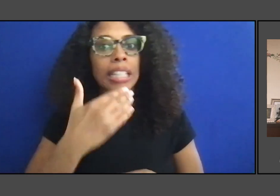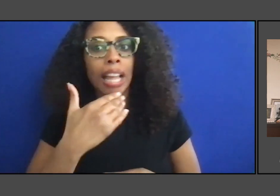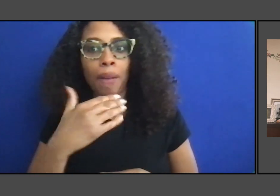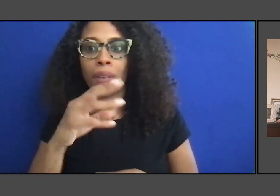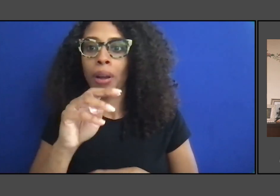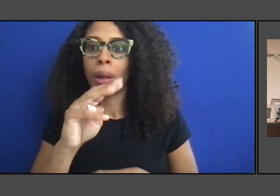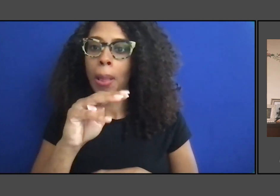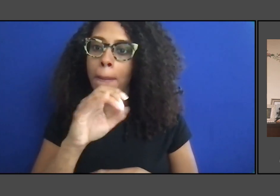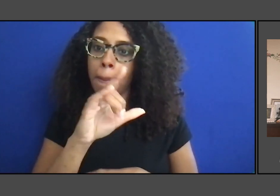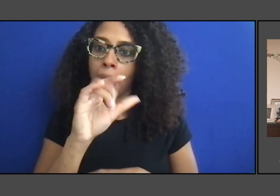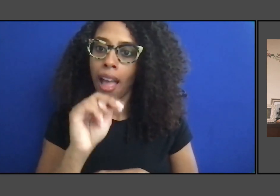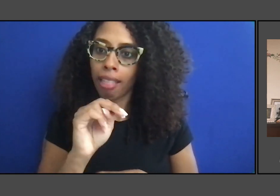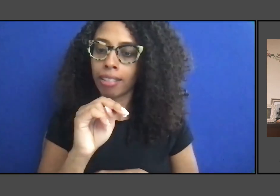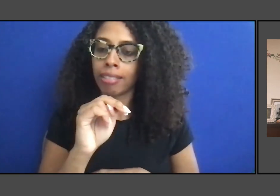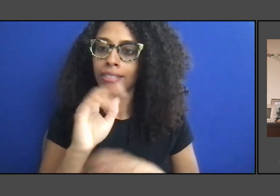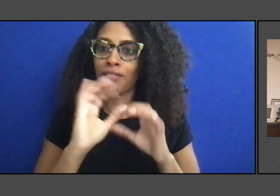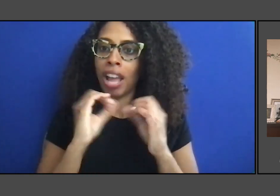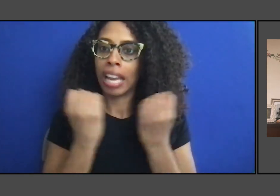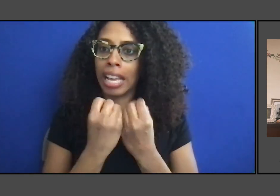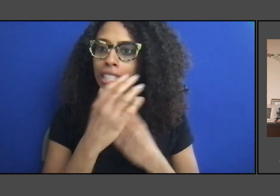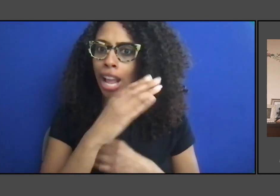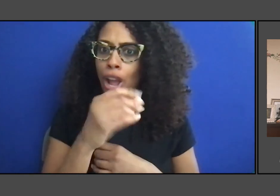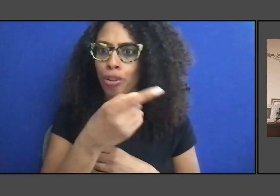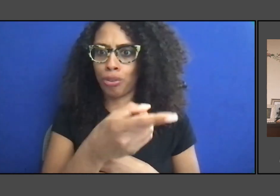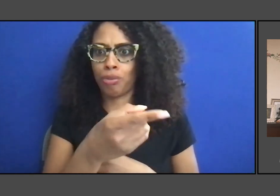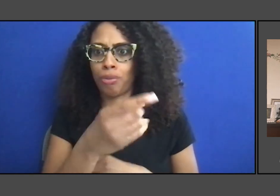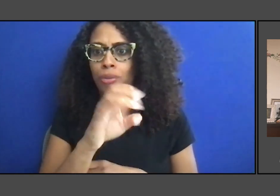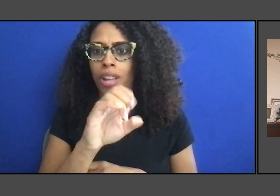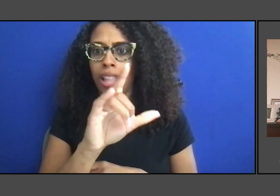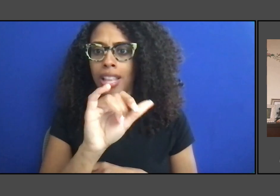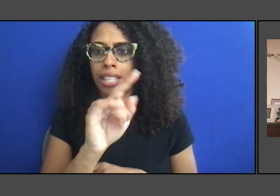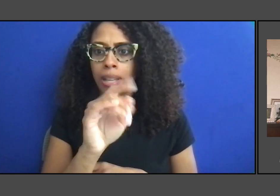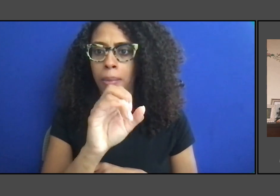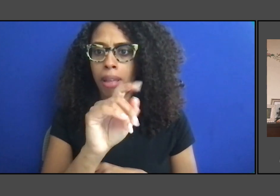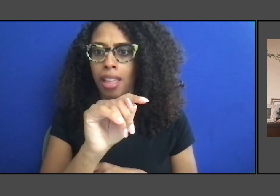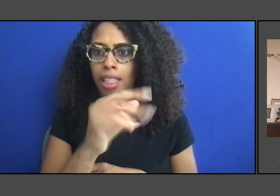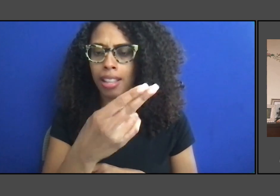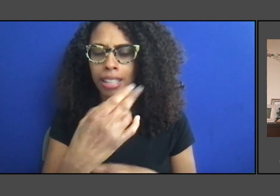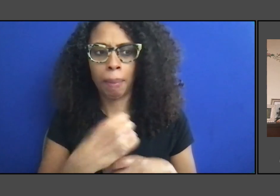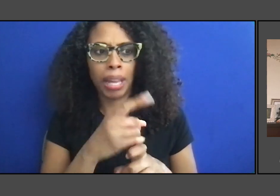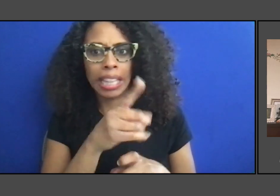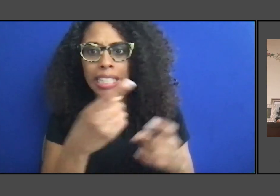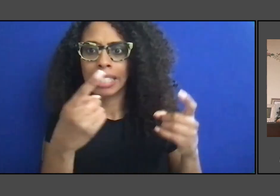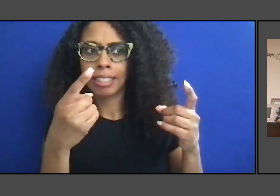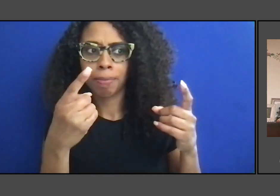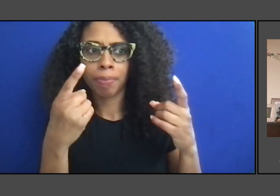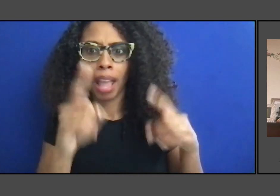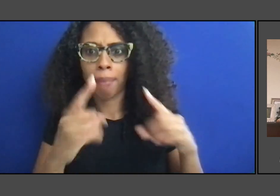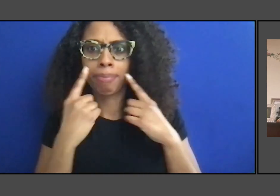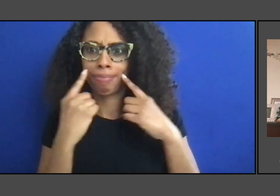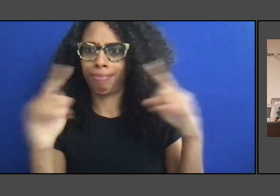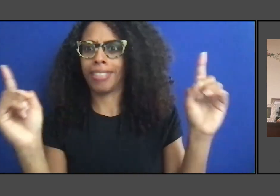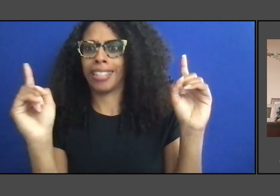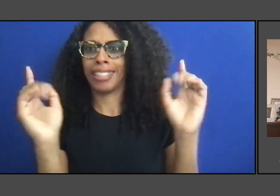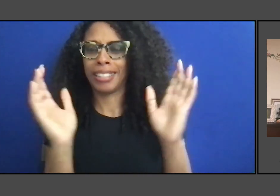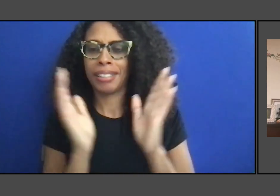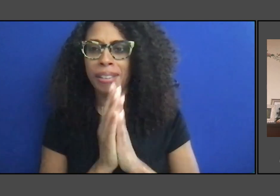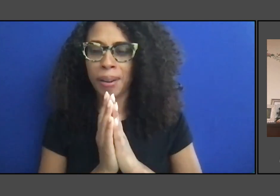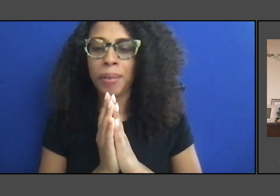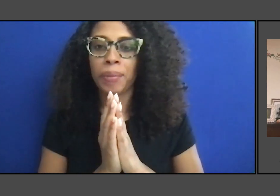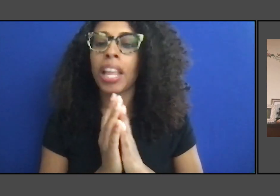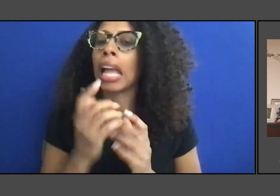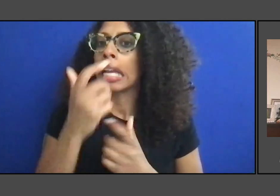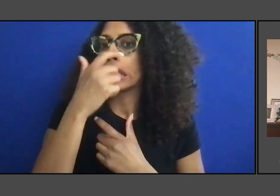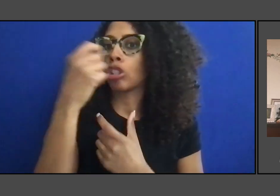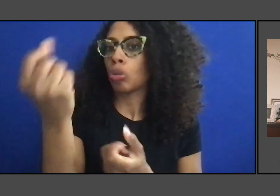for making that happen. And, it's interesting because jazz really is